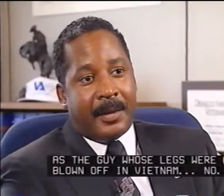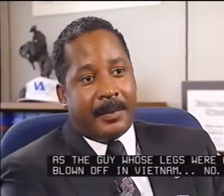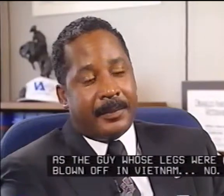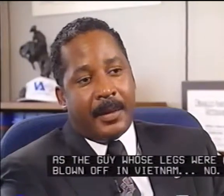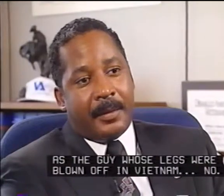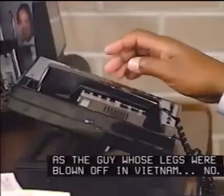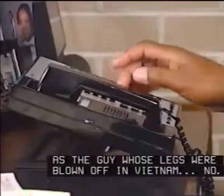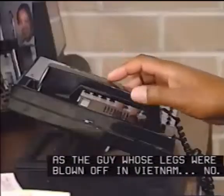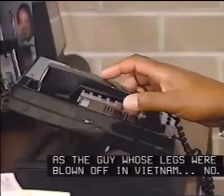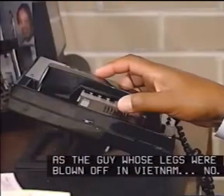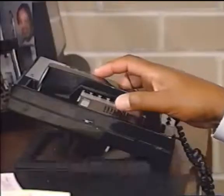No.